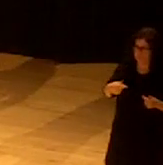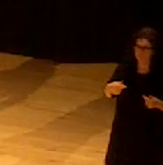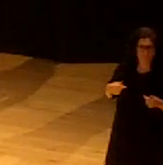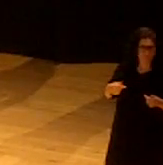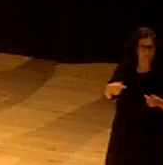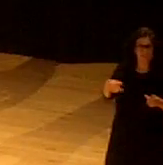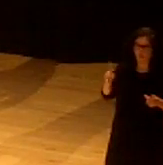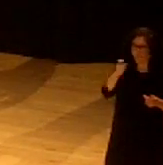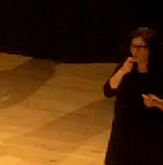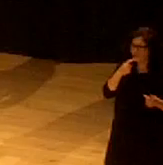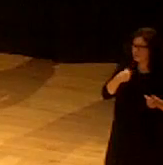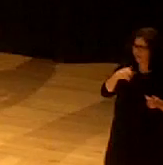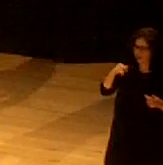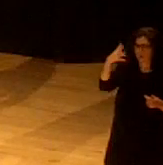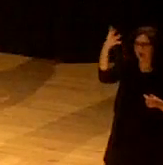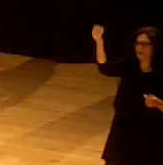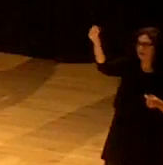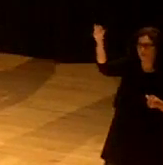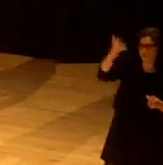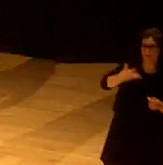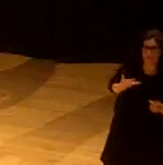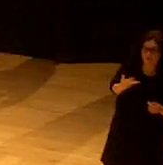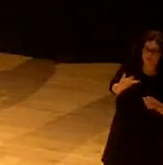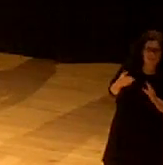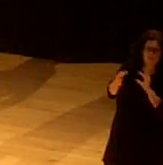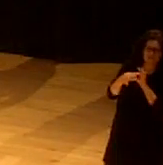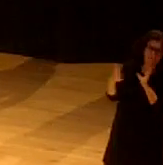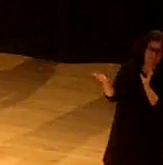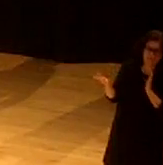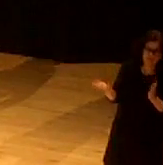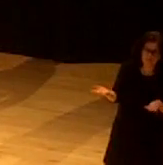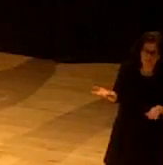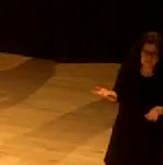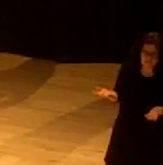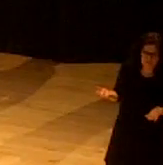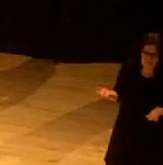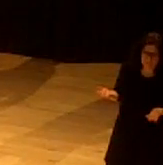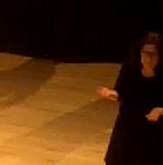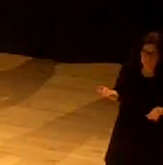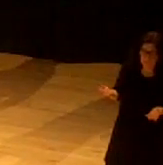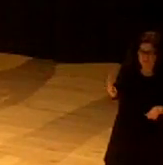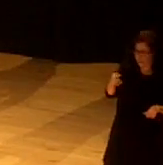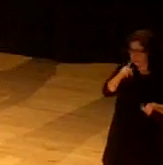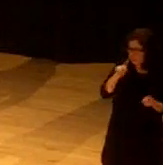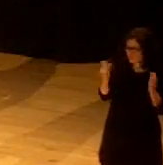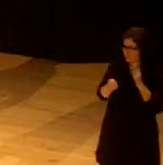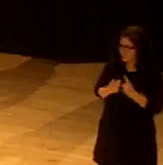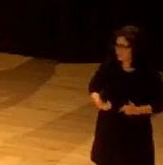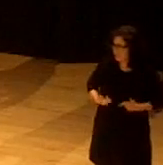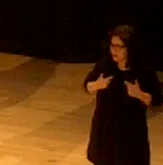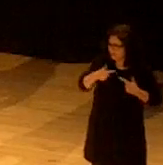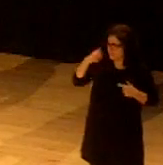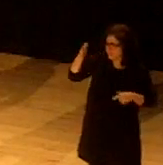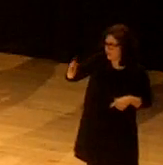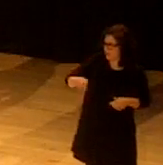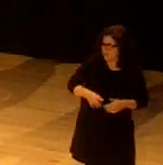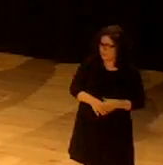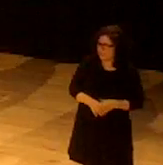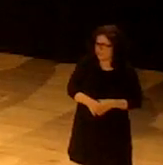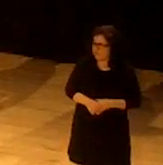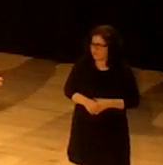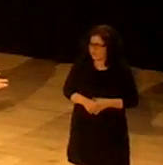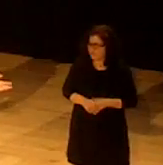it's coming from the outside, and if we can let go of that stuff, it's incredibly transformative. I mean, and